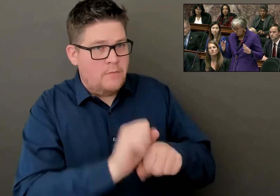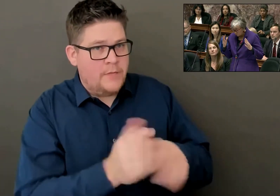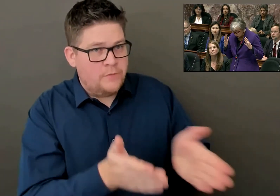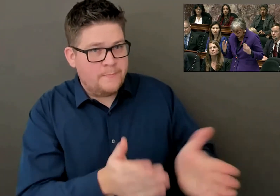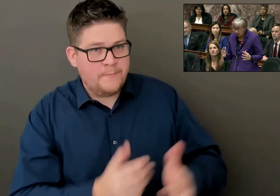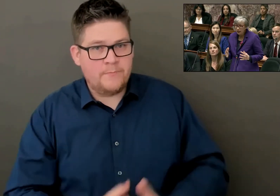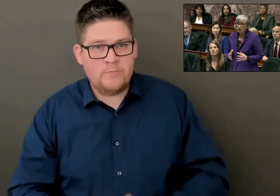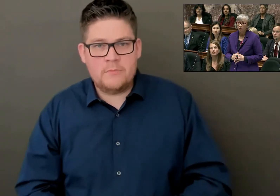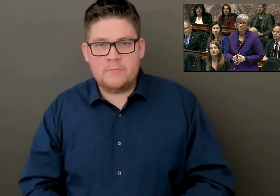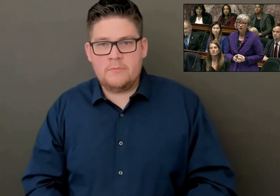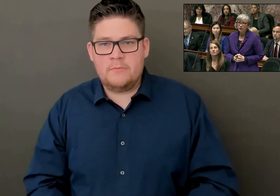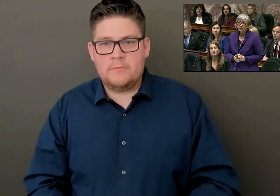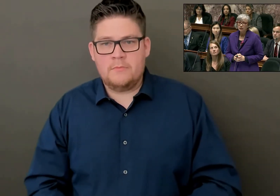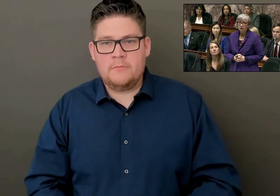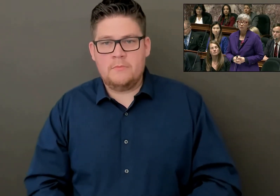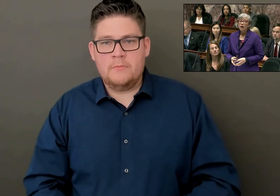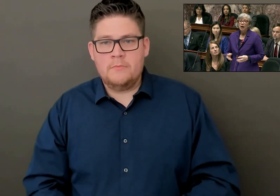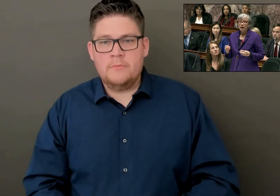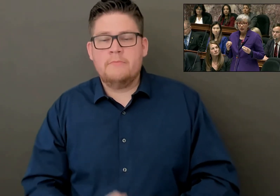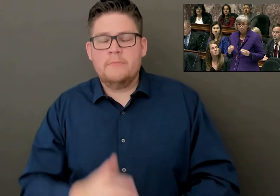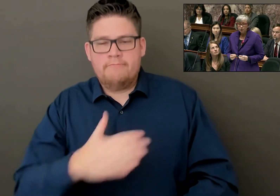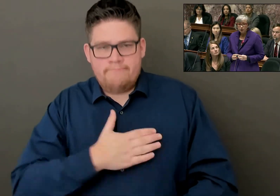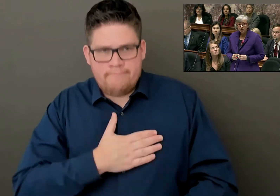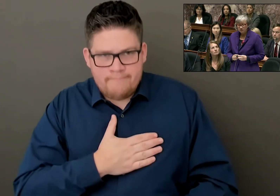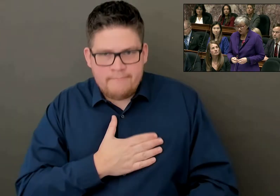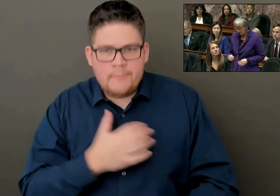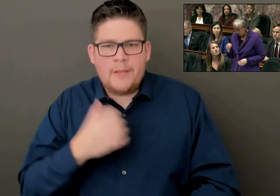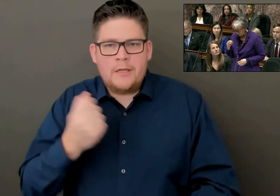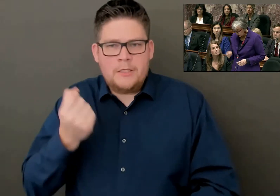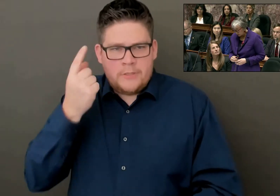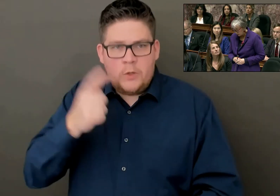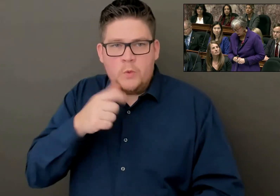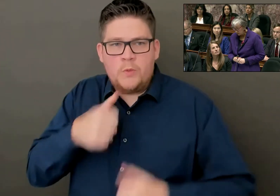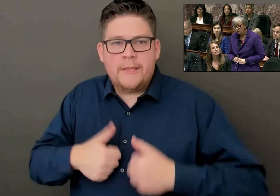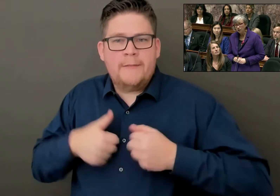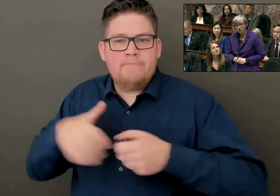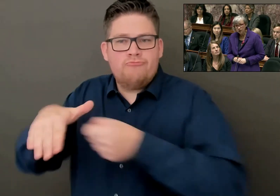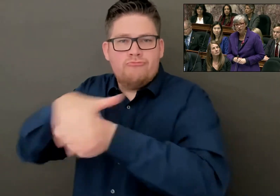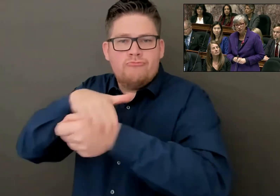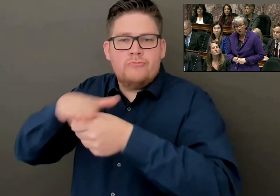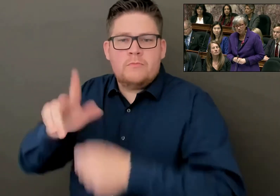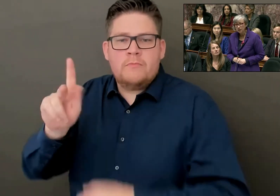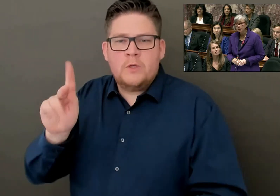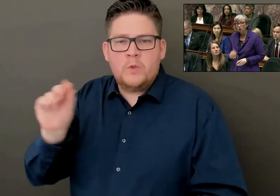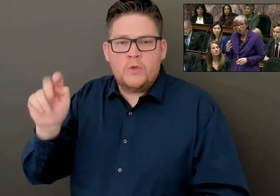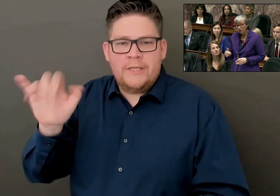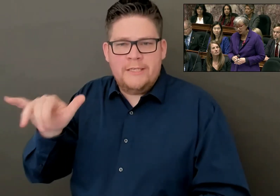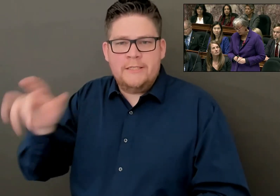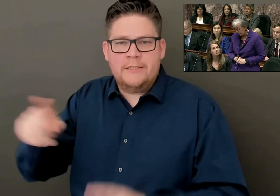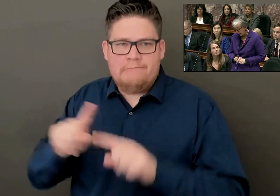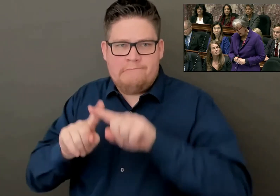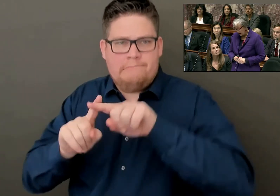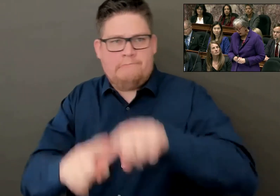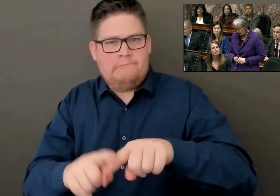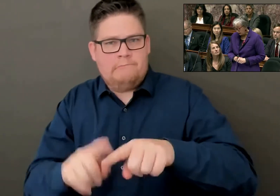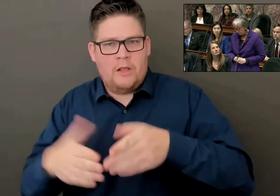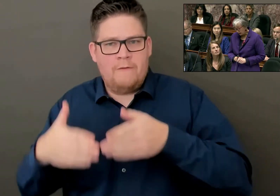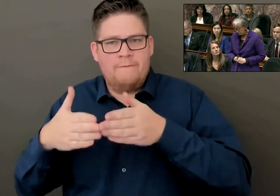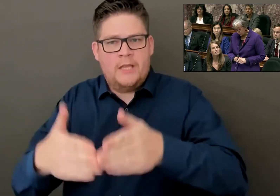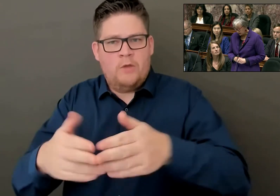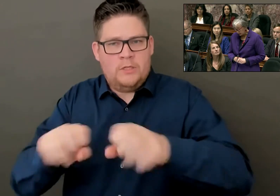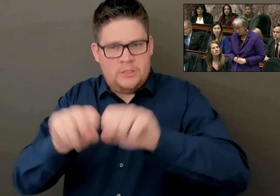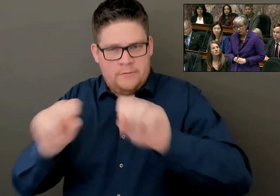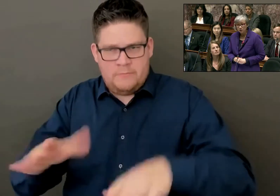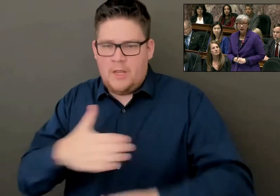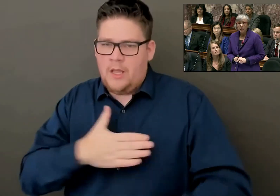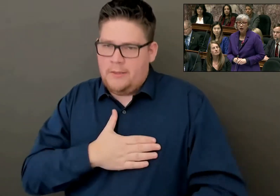Kootenays rely on the ferry system, and I appreciate that they are frustrated with the current disruptions caused by